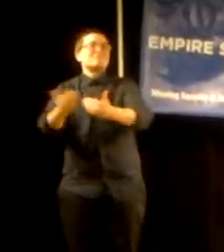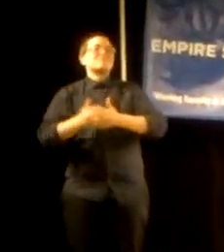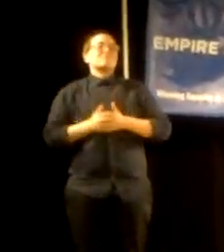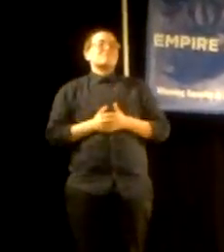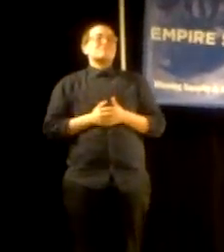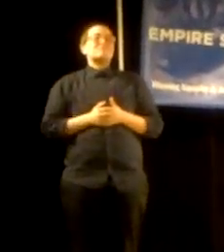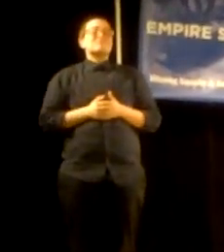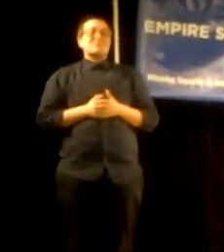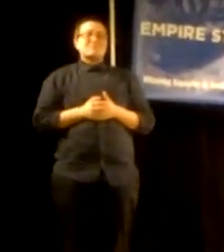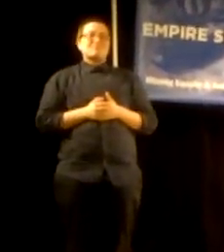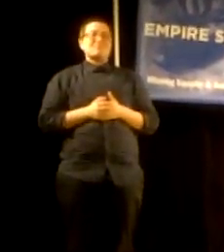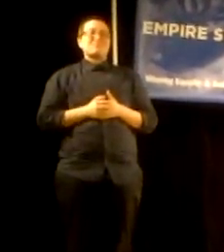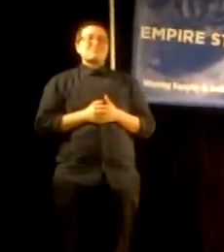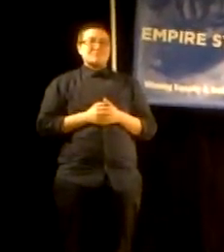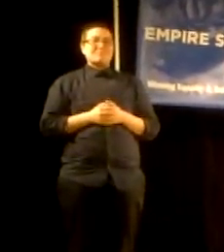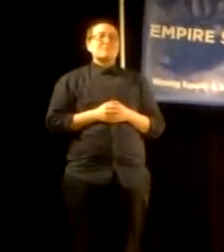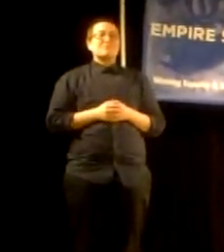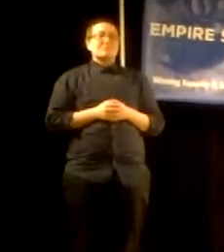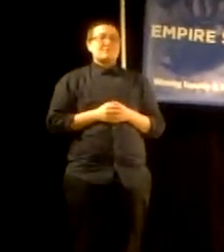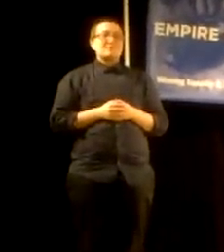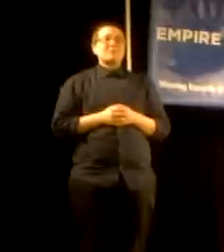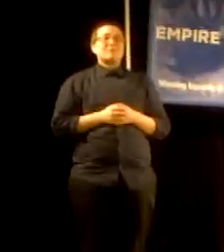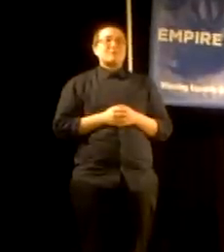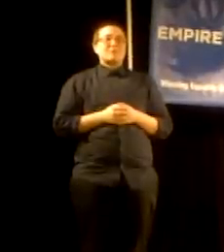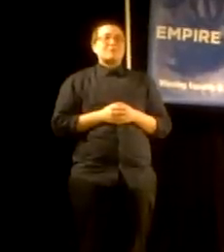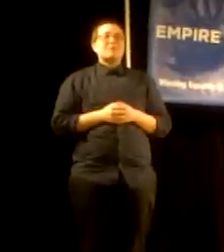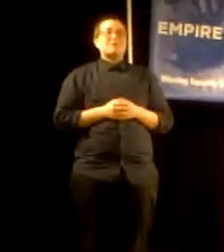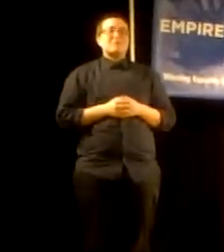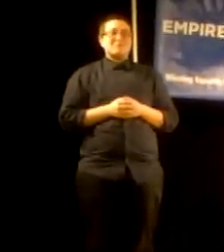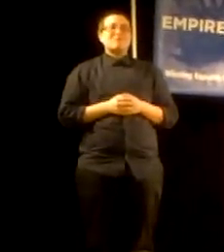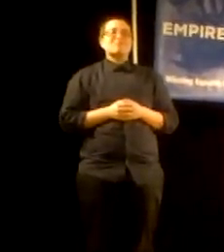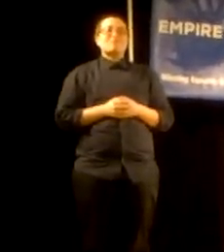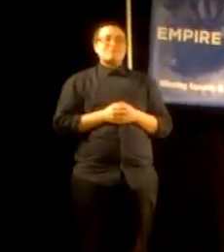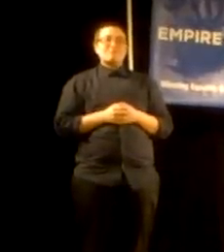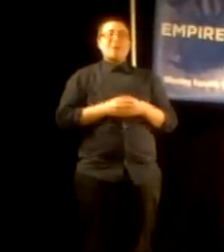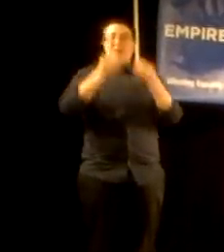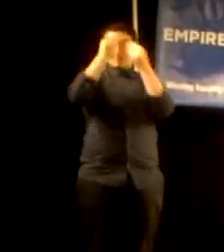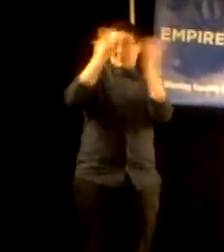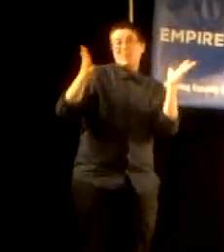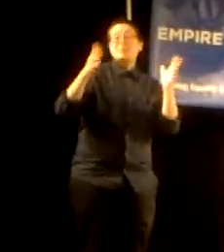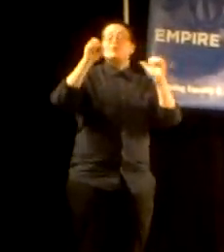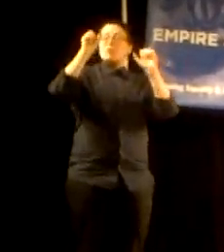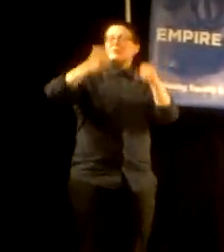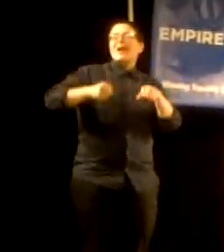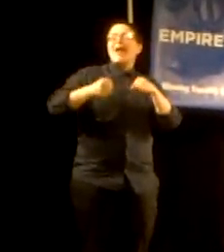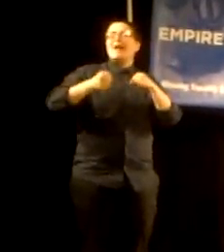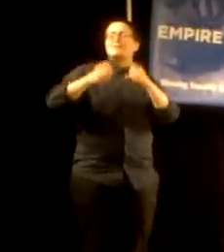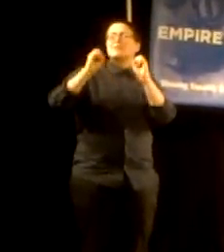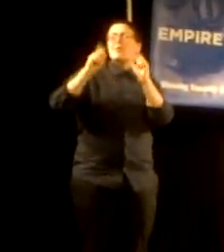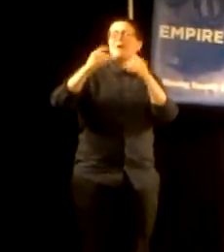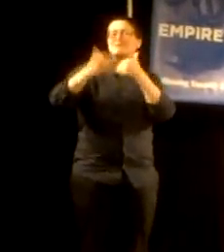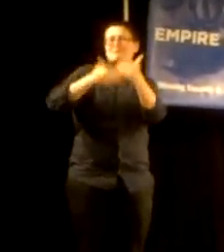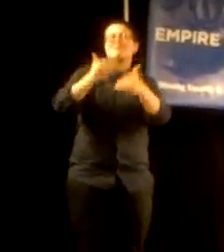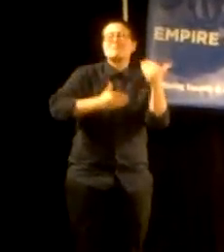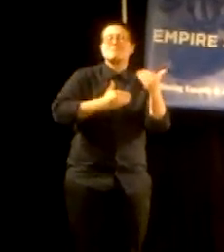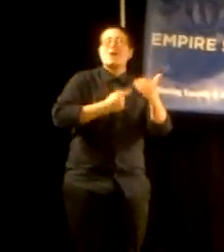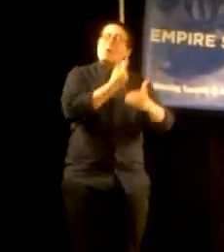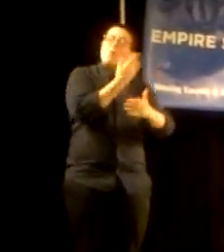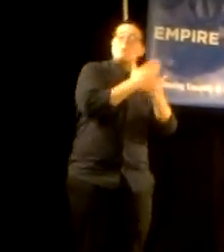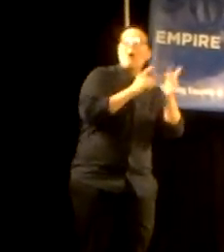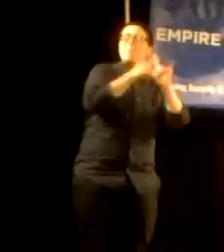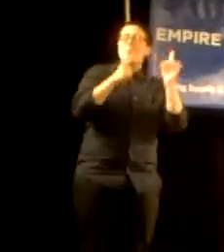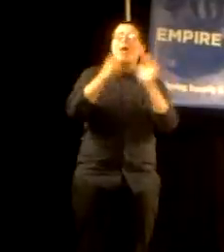is only one part of the equation. Laws have to be in place not only to protect all our citizens, but also